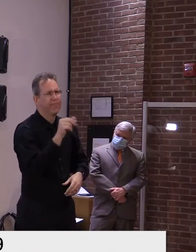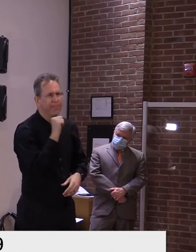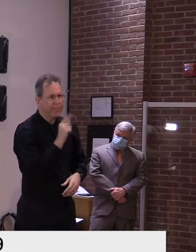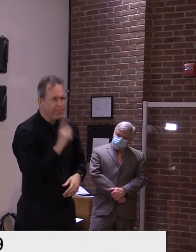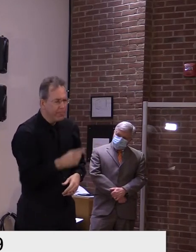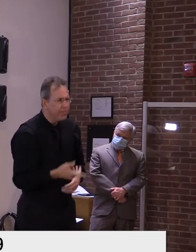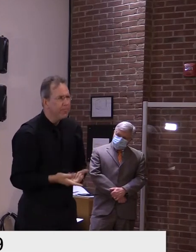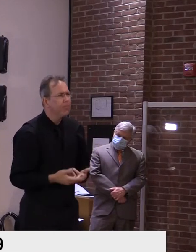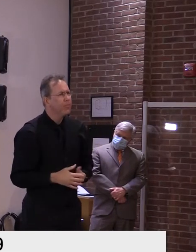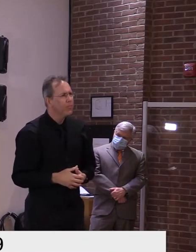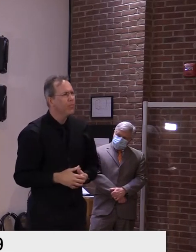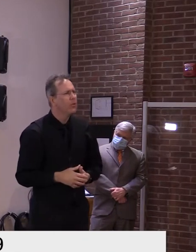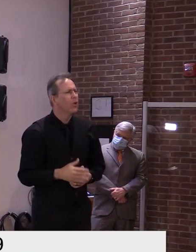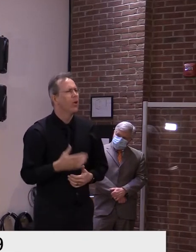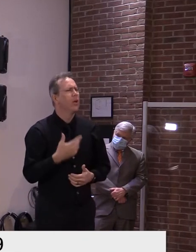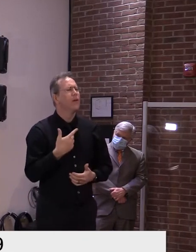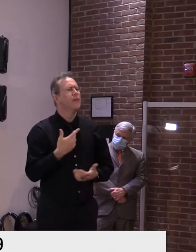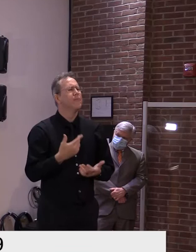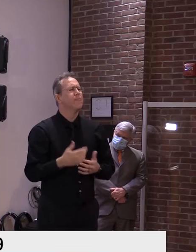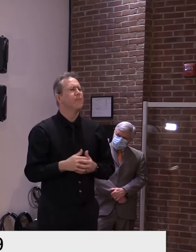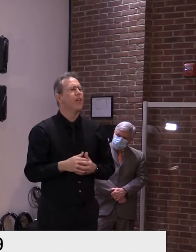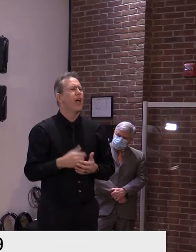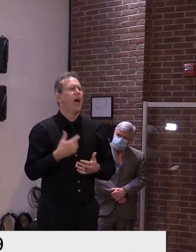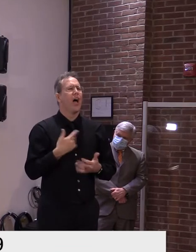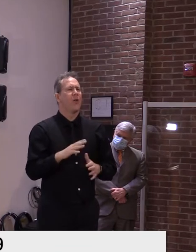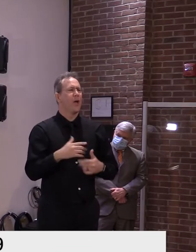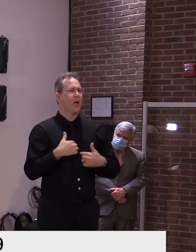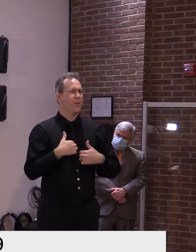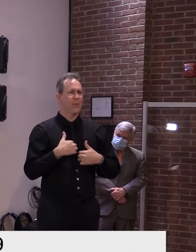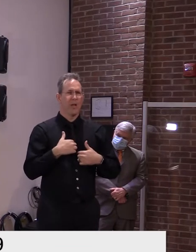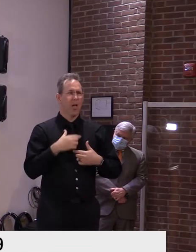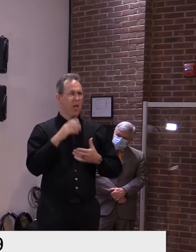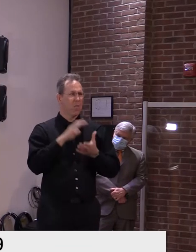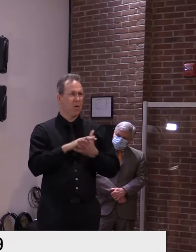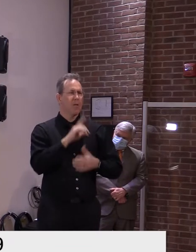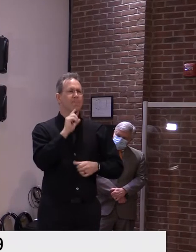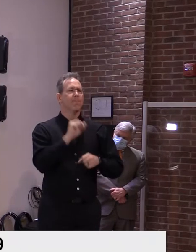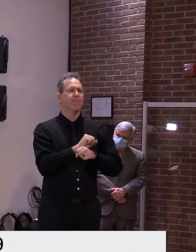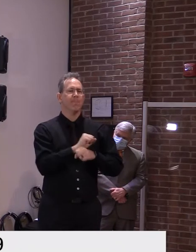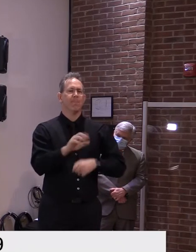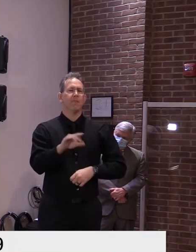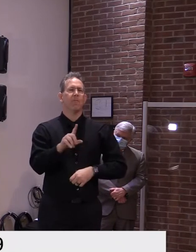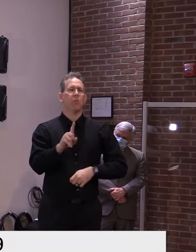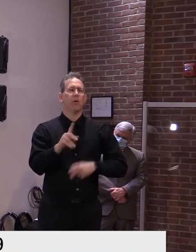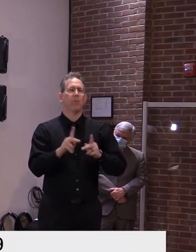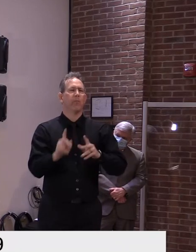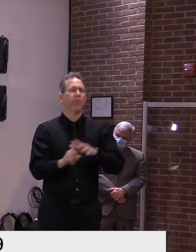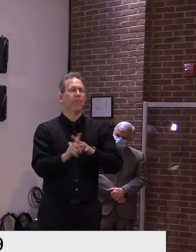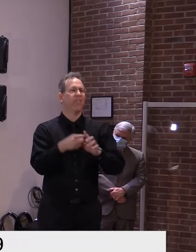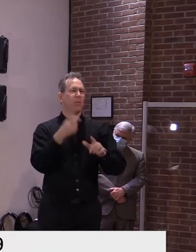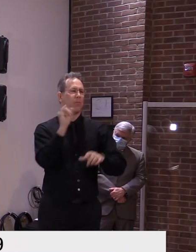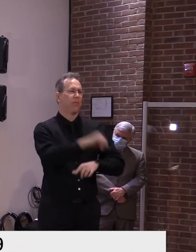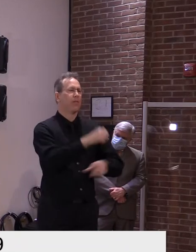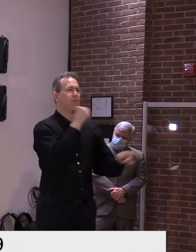believe that that is a common pathway by any means. And the mayors, as the governor pointed out, do